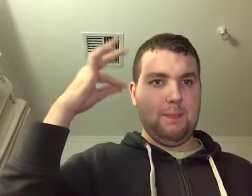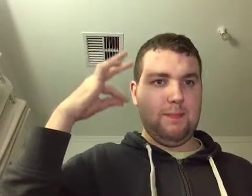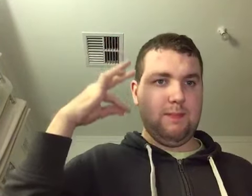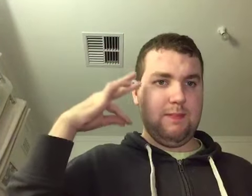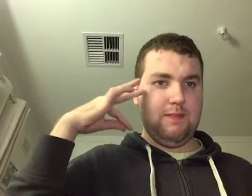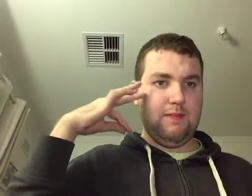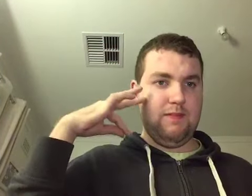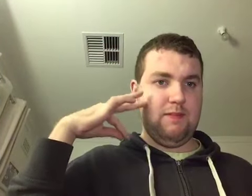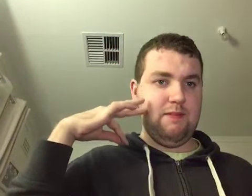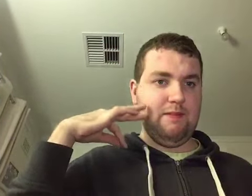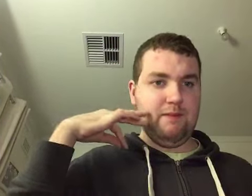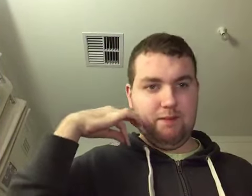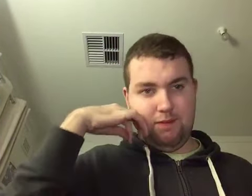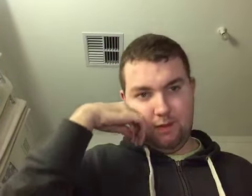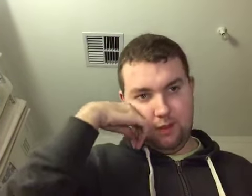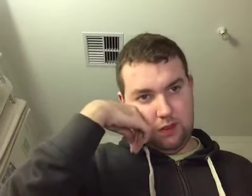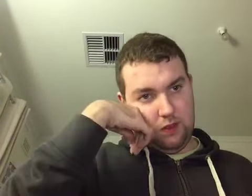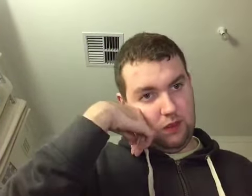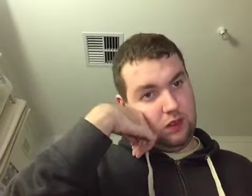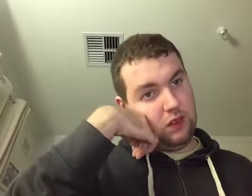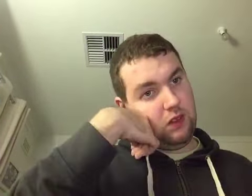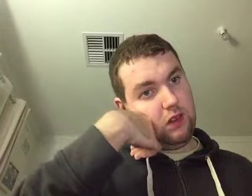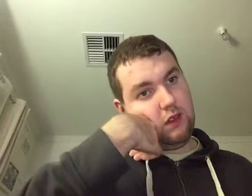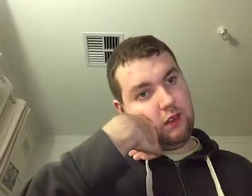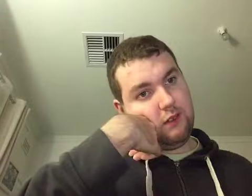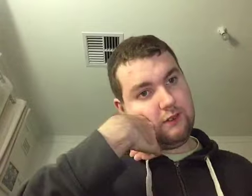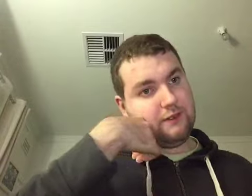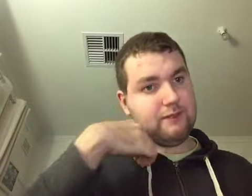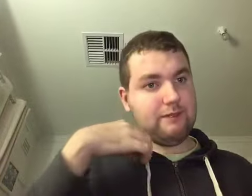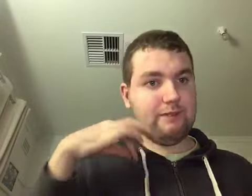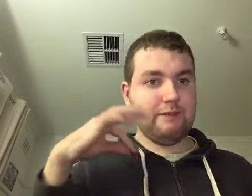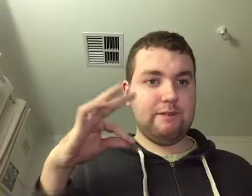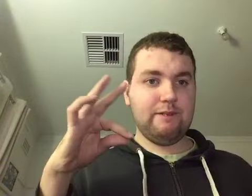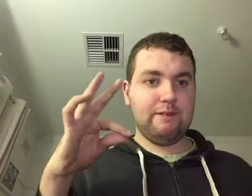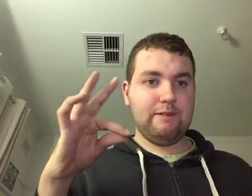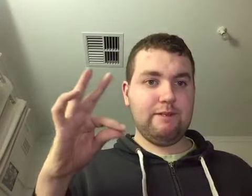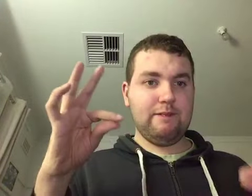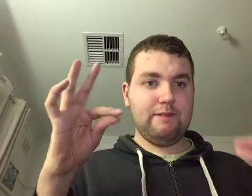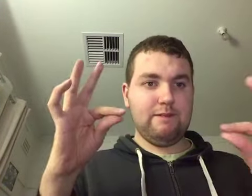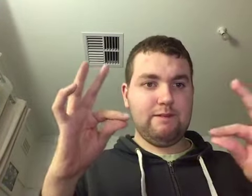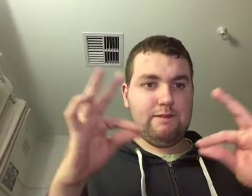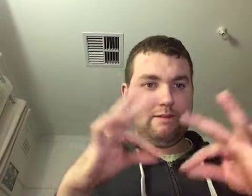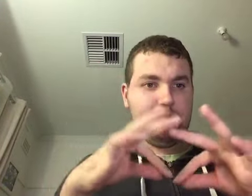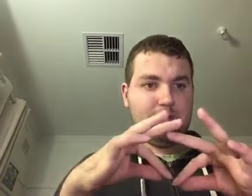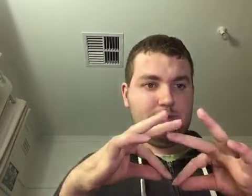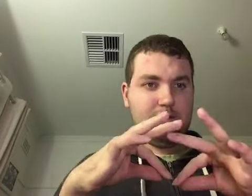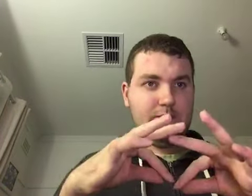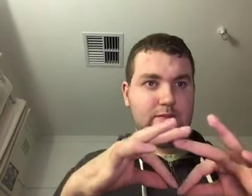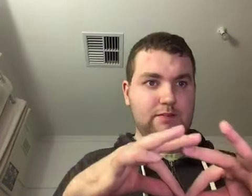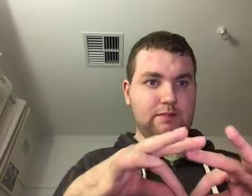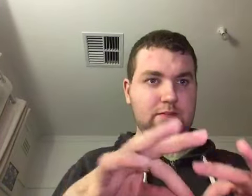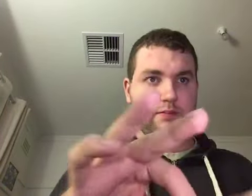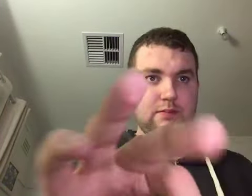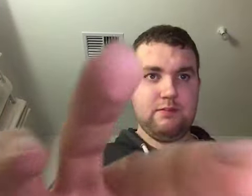Put your on it. Put your it. Put your on Ah! Is that the telephone you stole from the